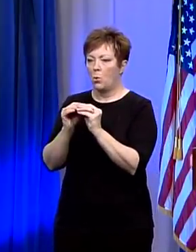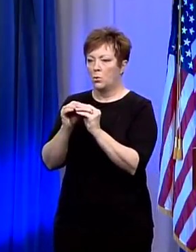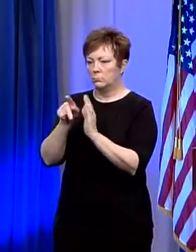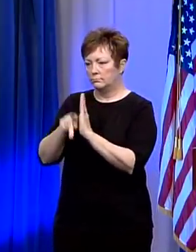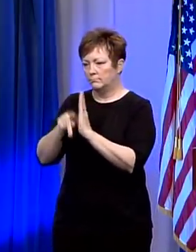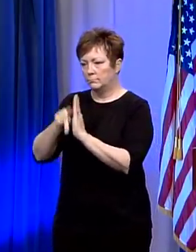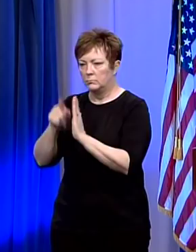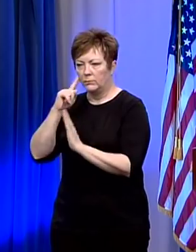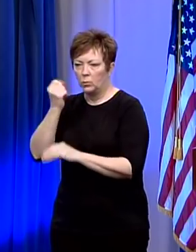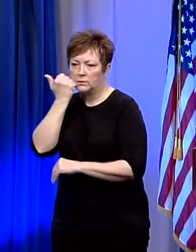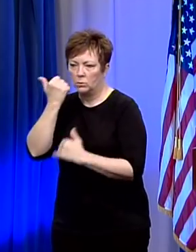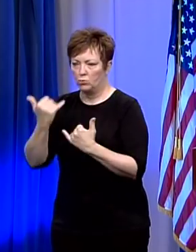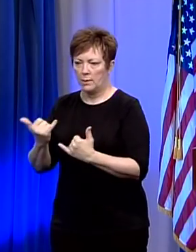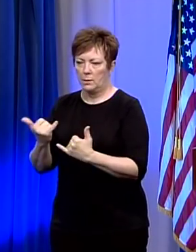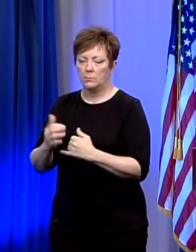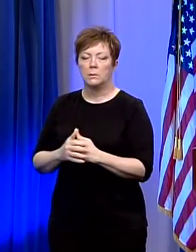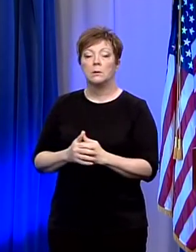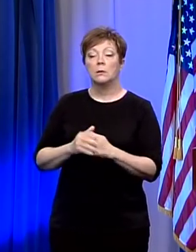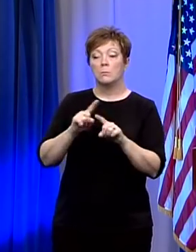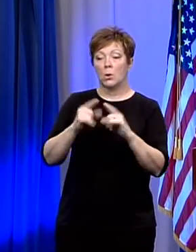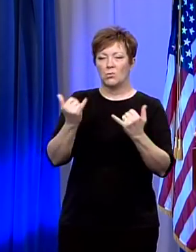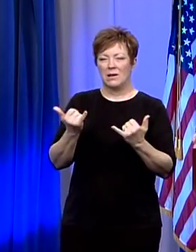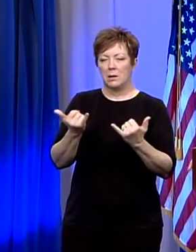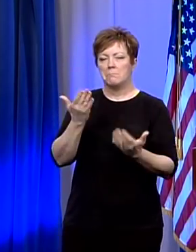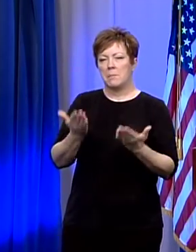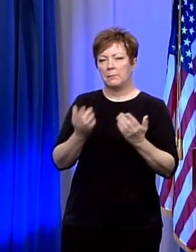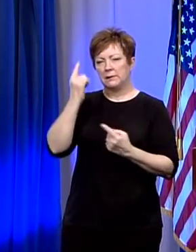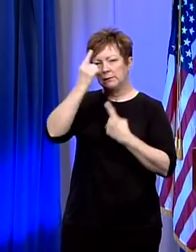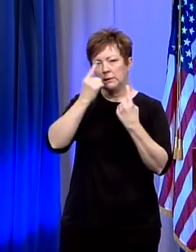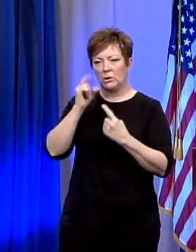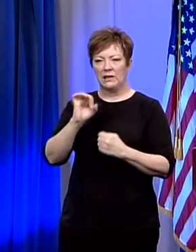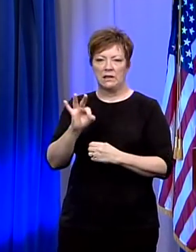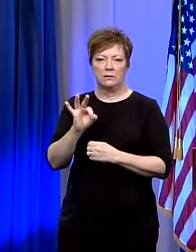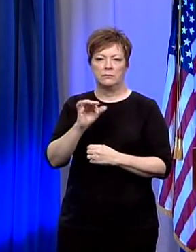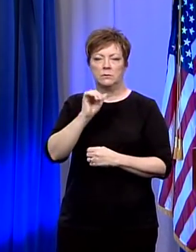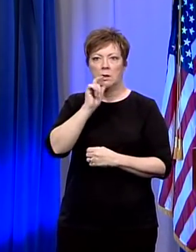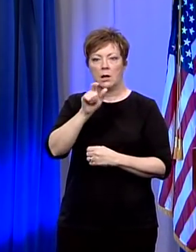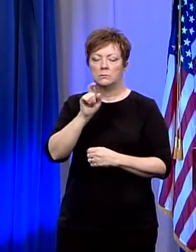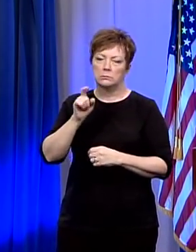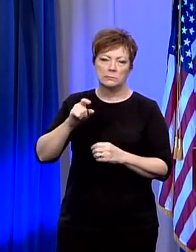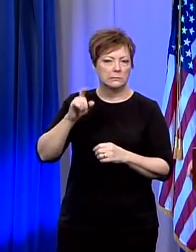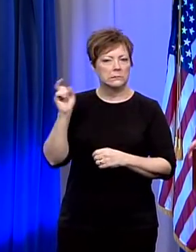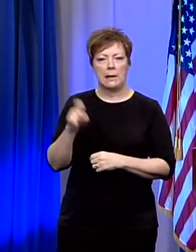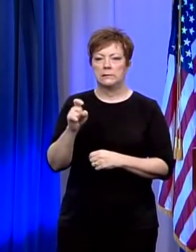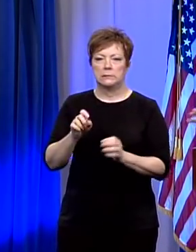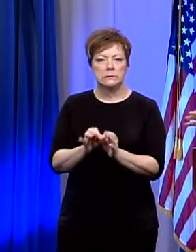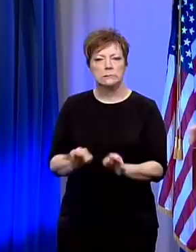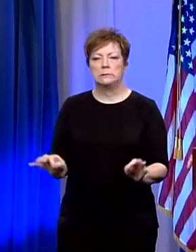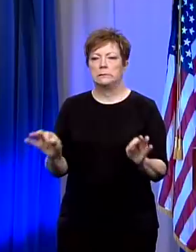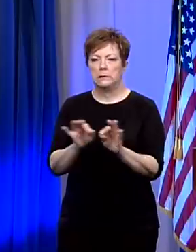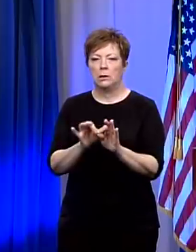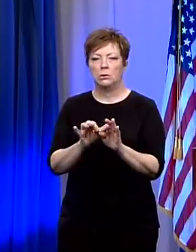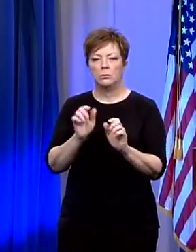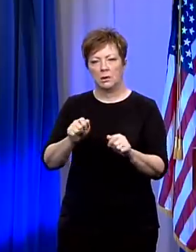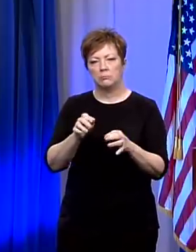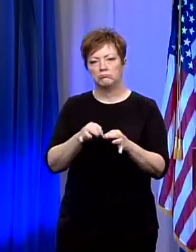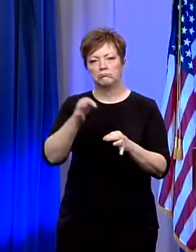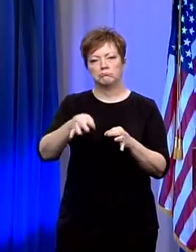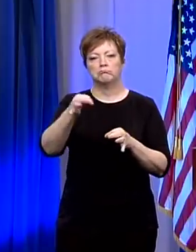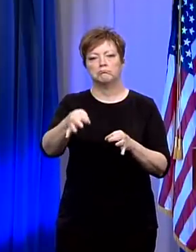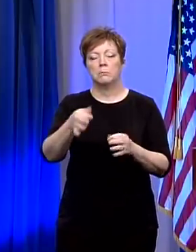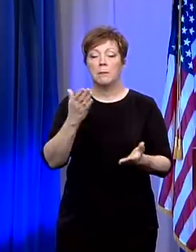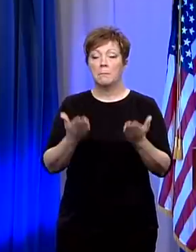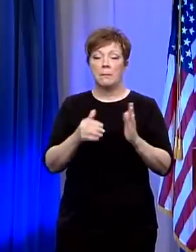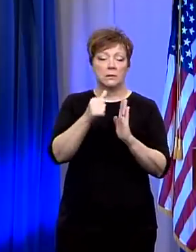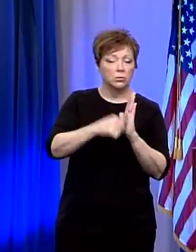would say this is a reasonable time for people to consider postponing things that might be considered elective, whether that's medical procedures, for